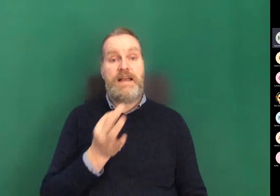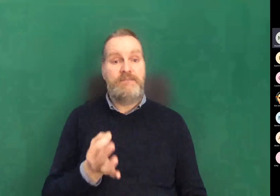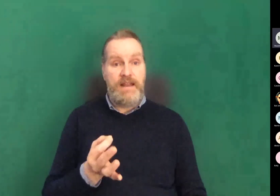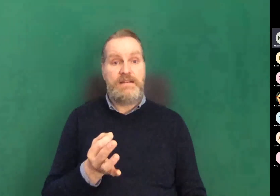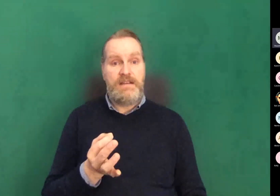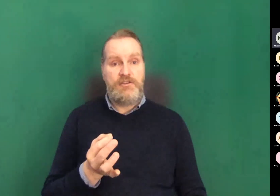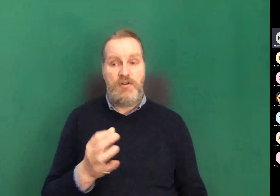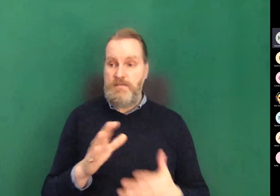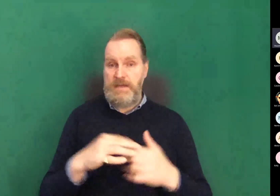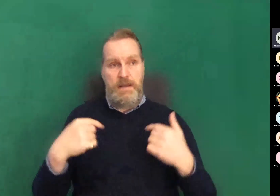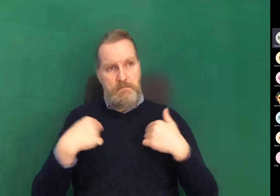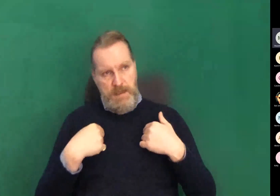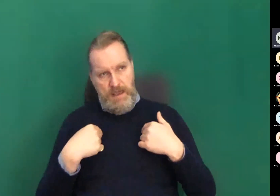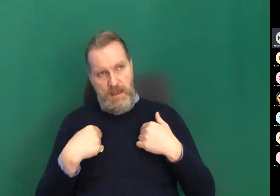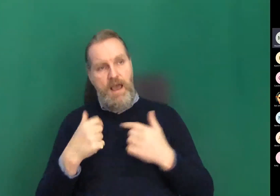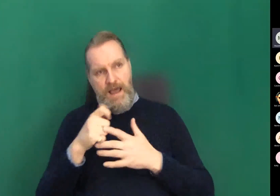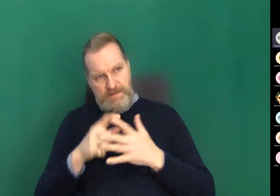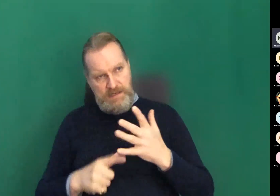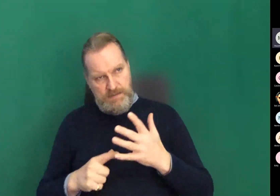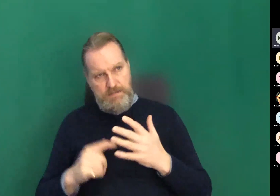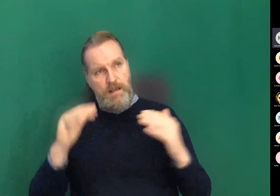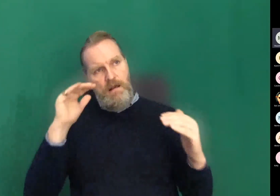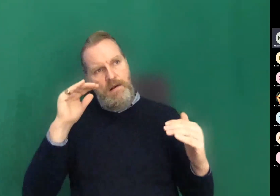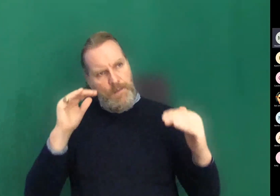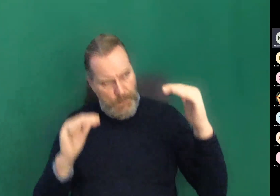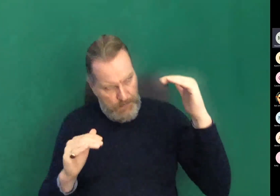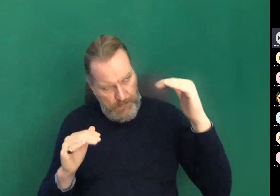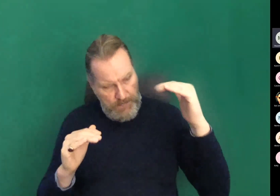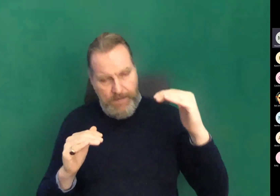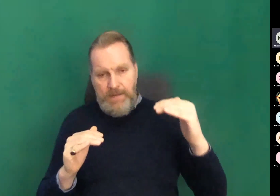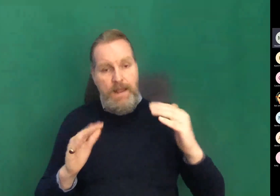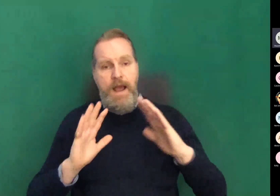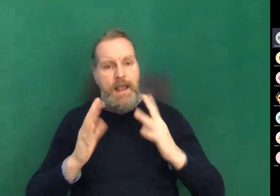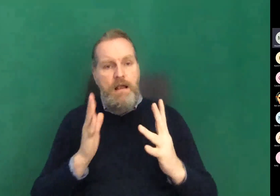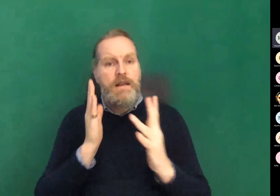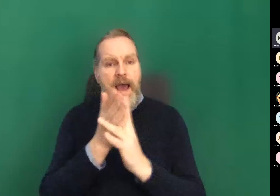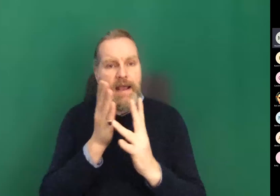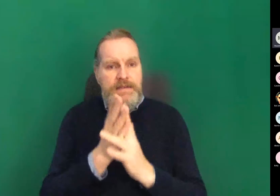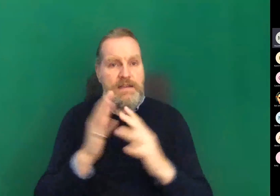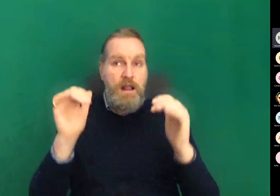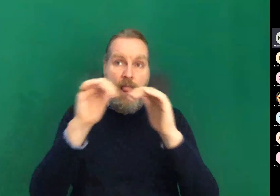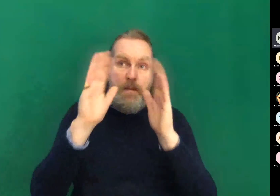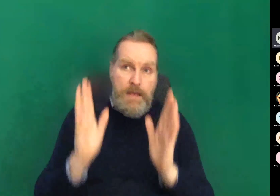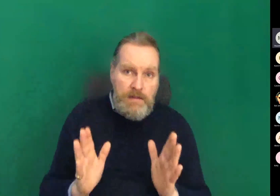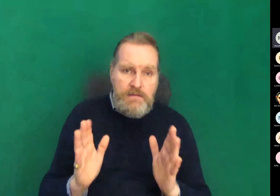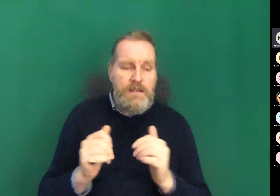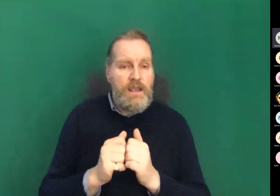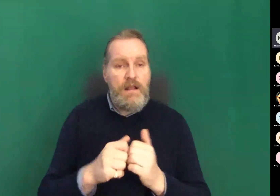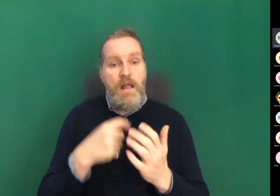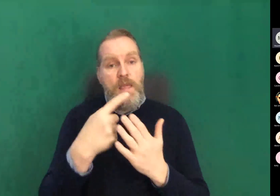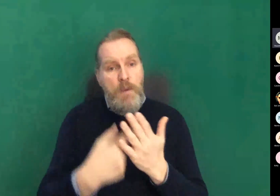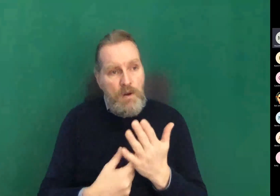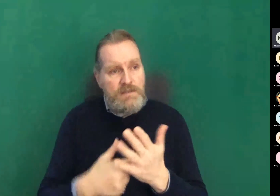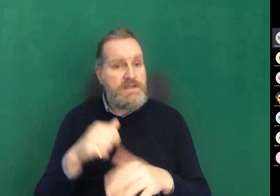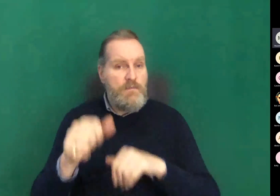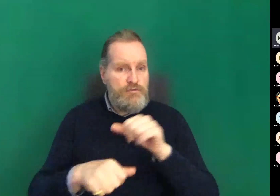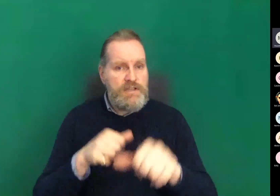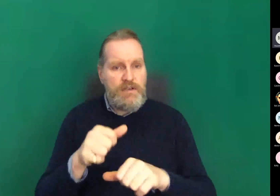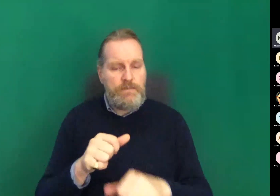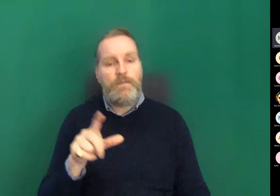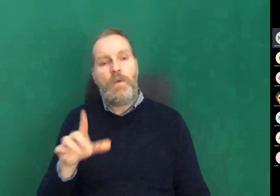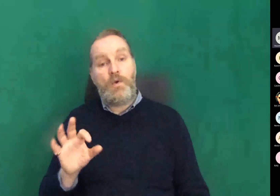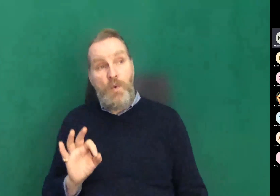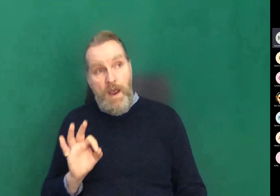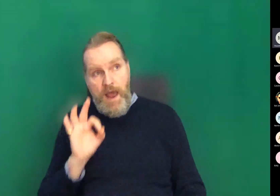disability, be that using the building, policies, or ways of working, you can make a reasonable adjustment to help overcome